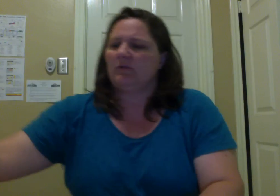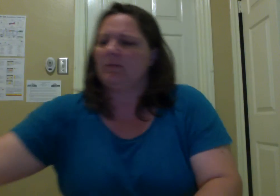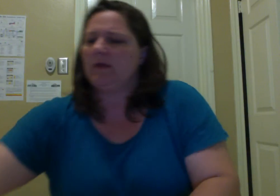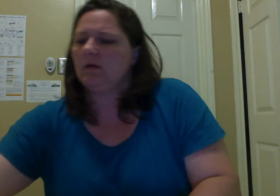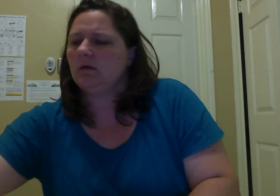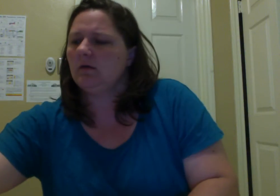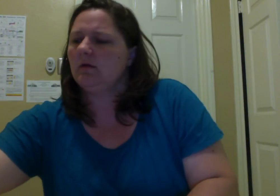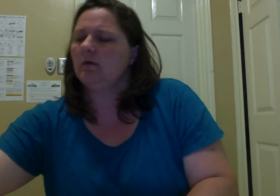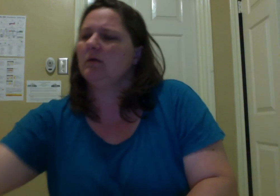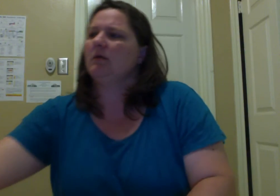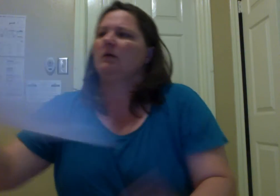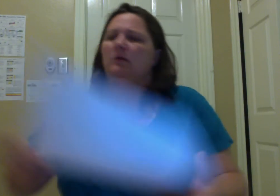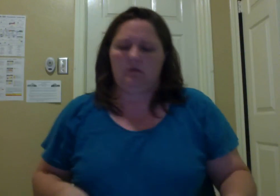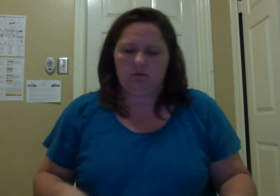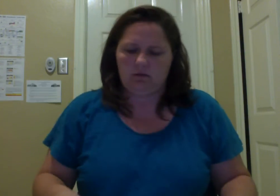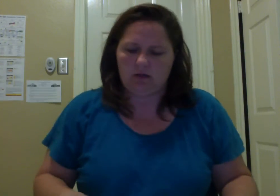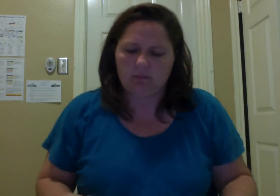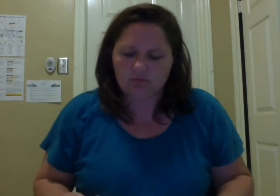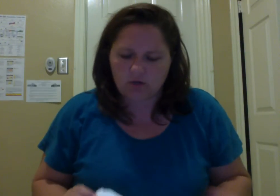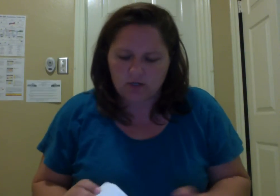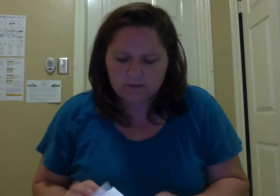me. I'm sorry.